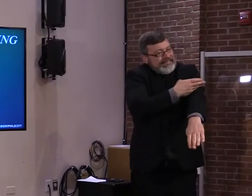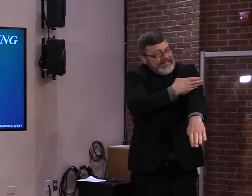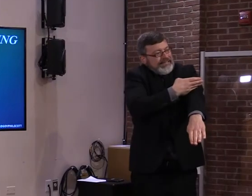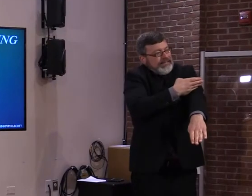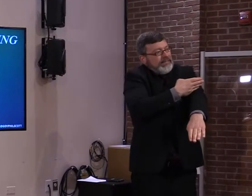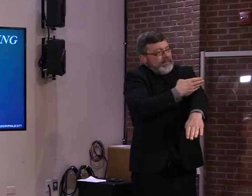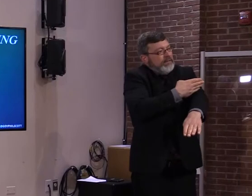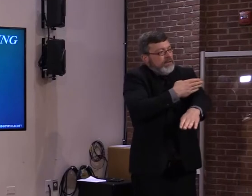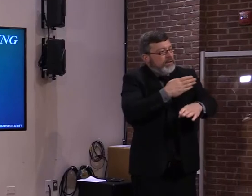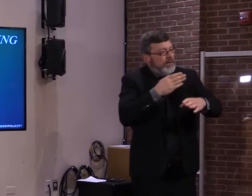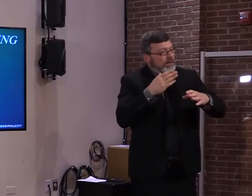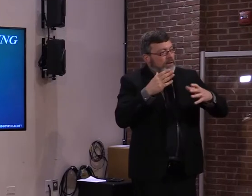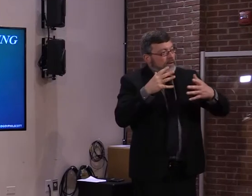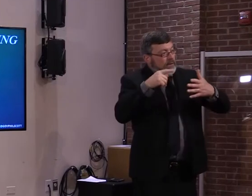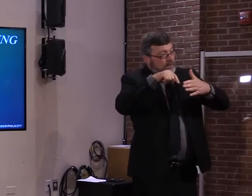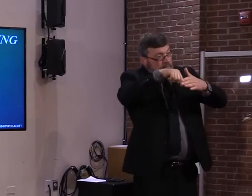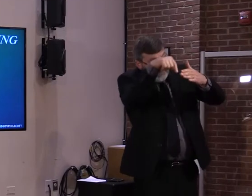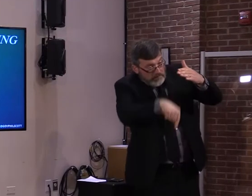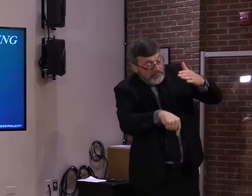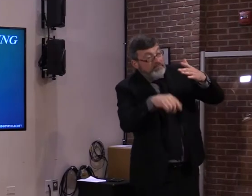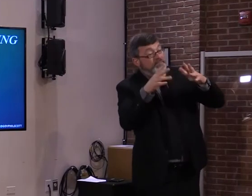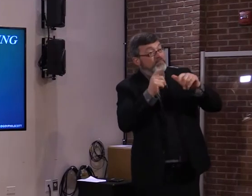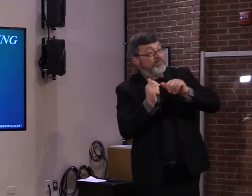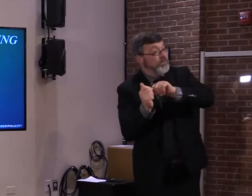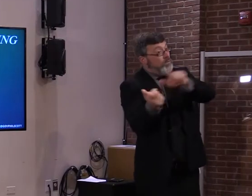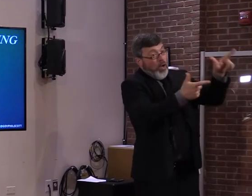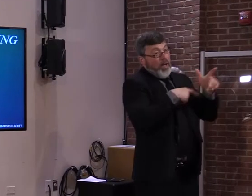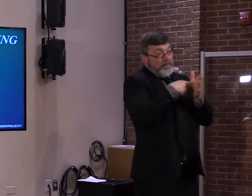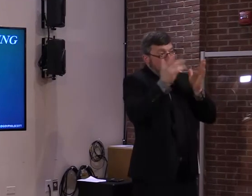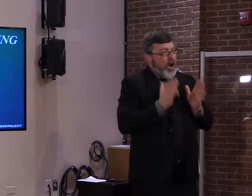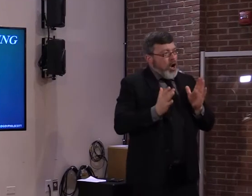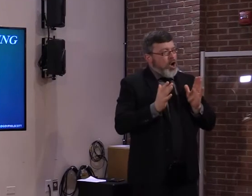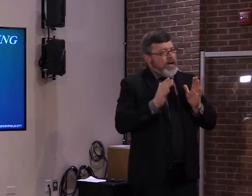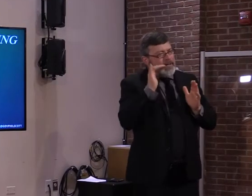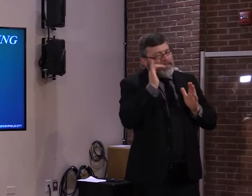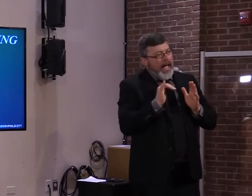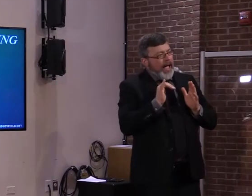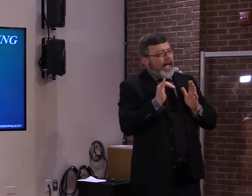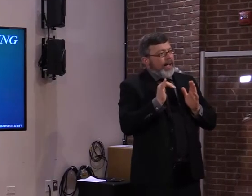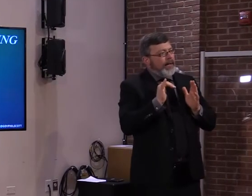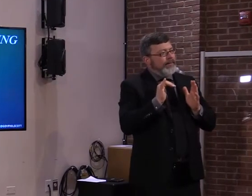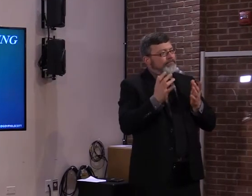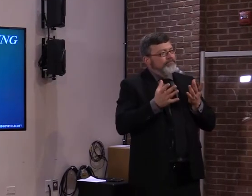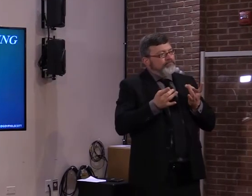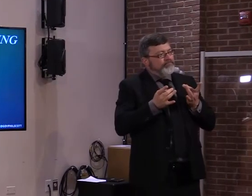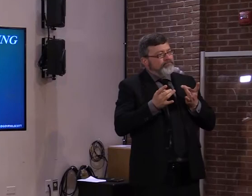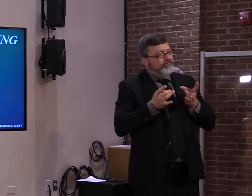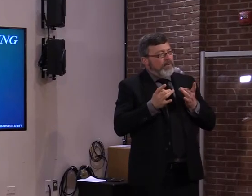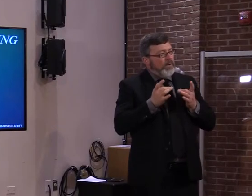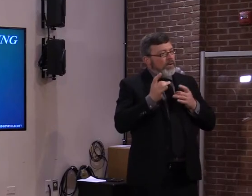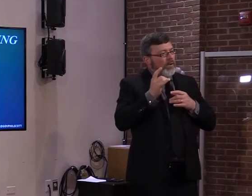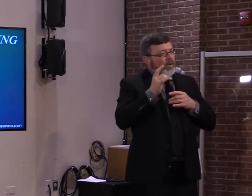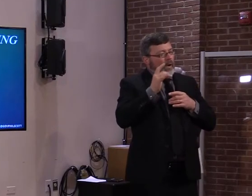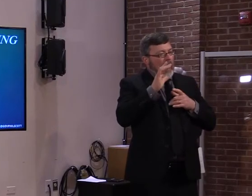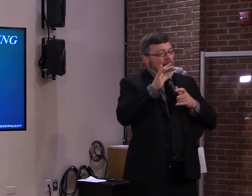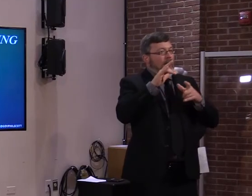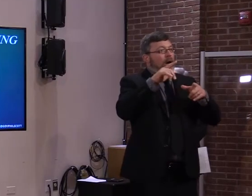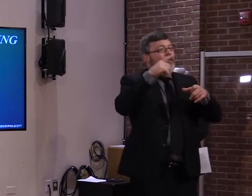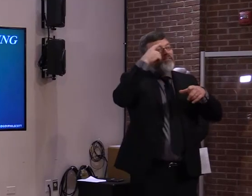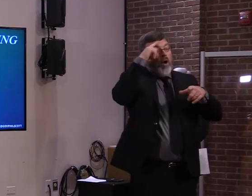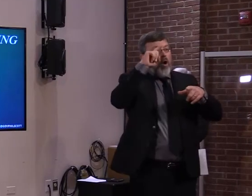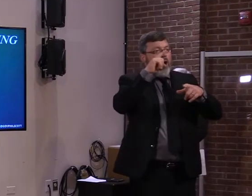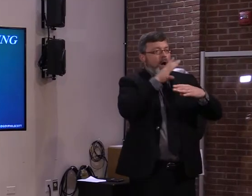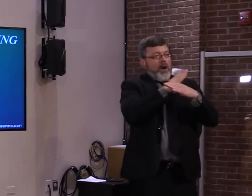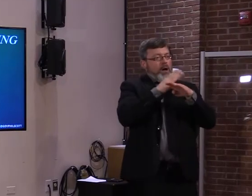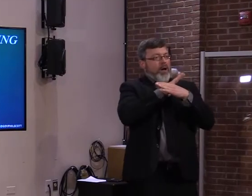model, just think of the all-payer as a prevention tool. And I try and simplify this. I mean, you think